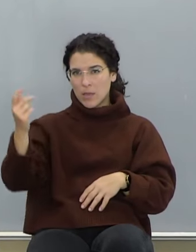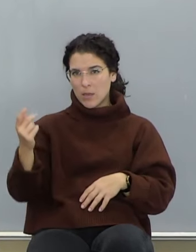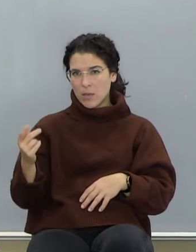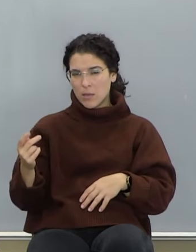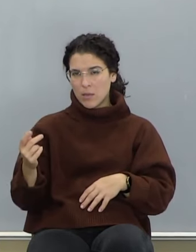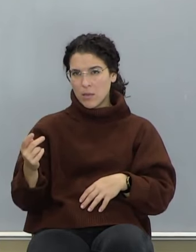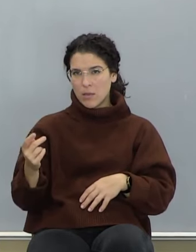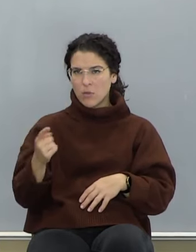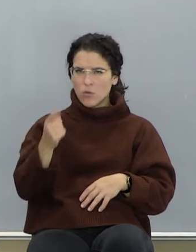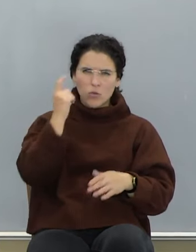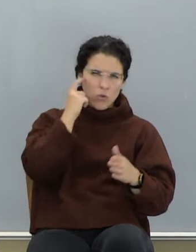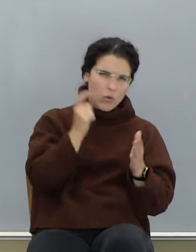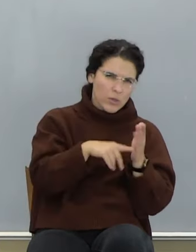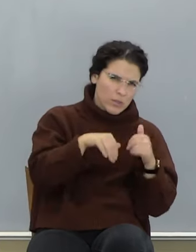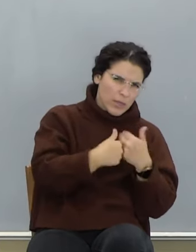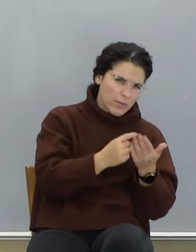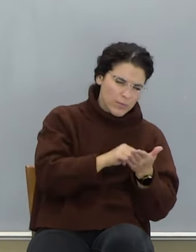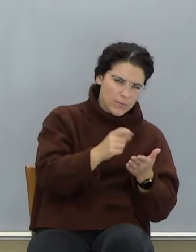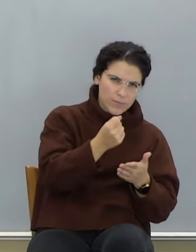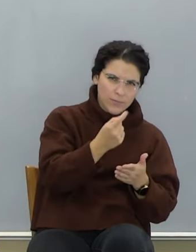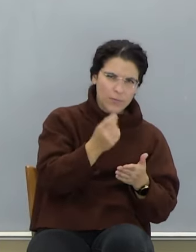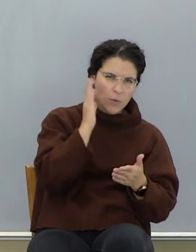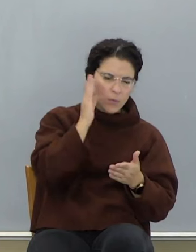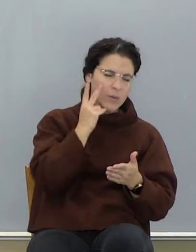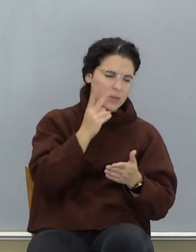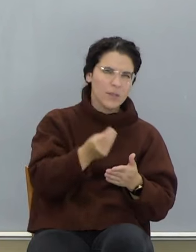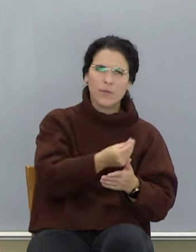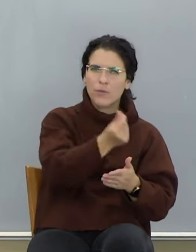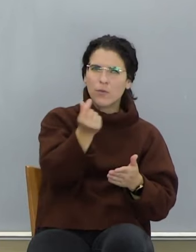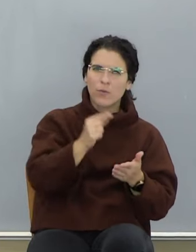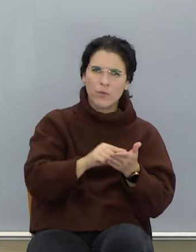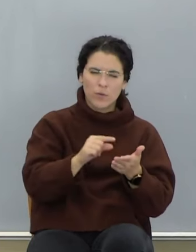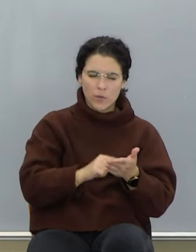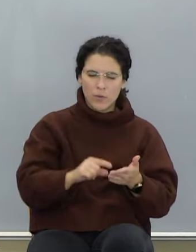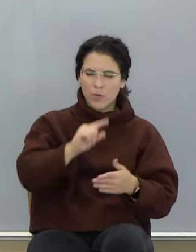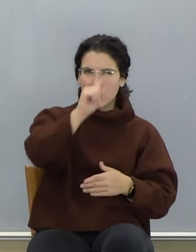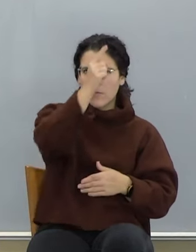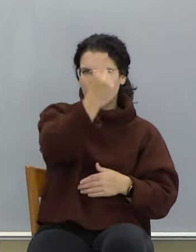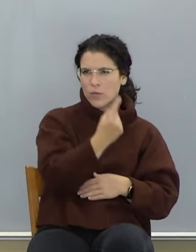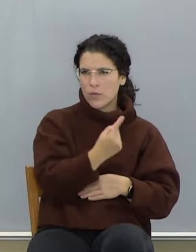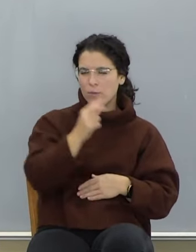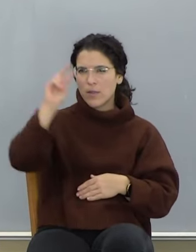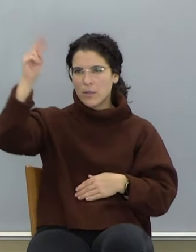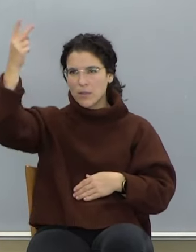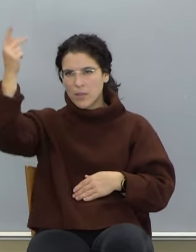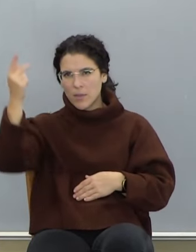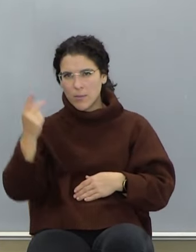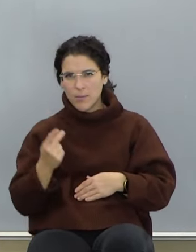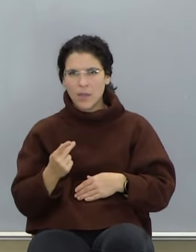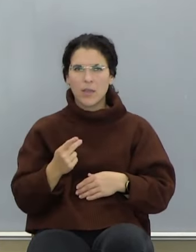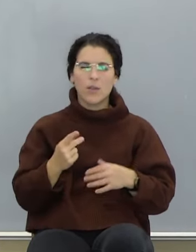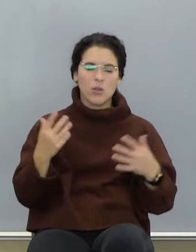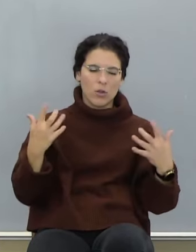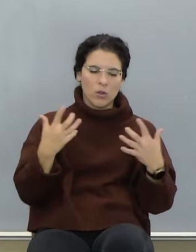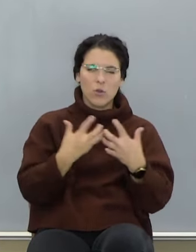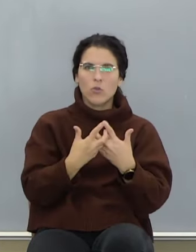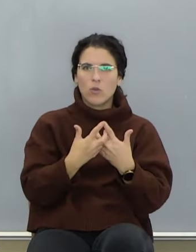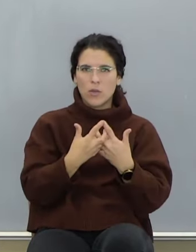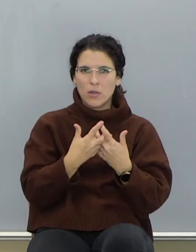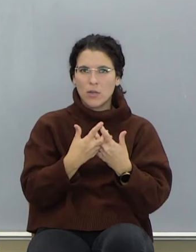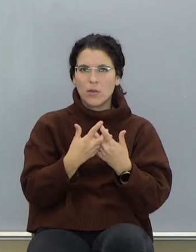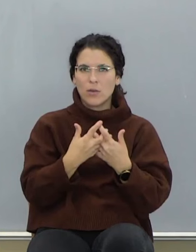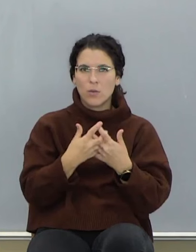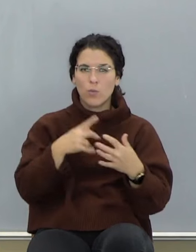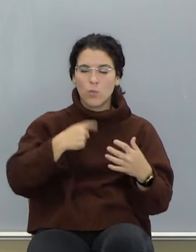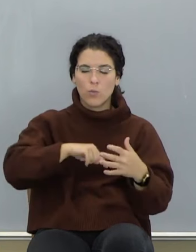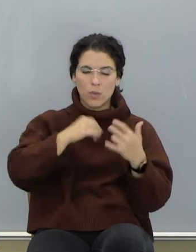coming. You notice how versatile, and we're going to see a couple of verses where the first coming and the second coming are conjoined.